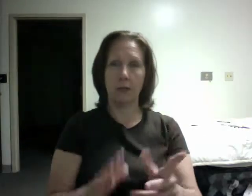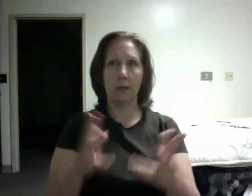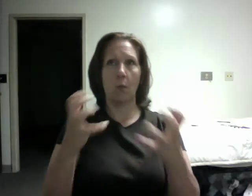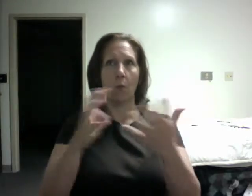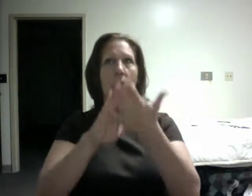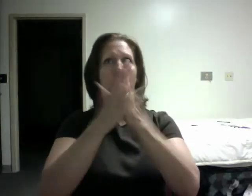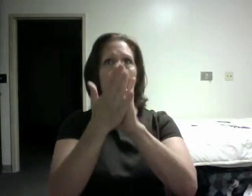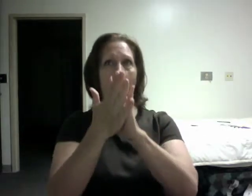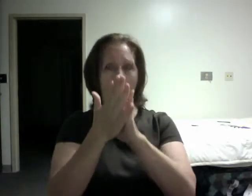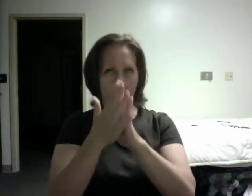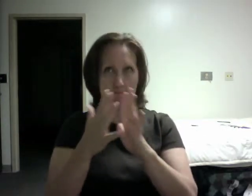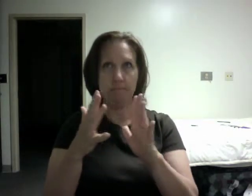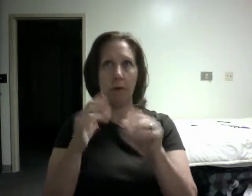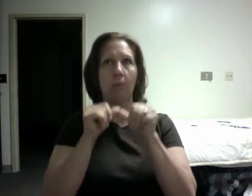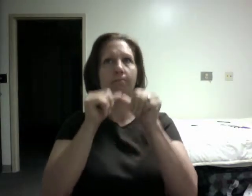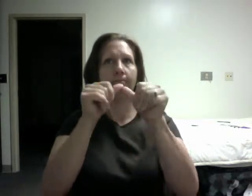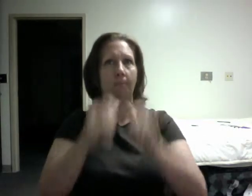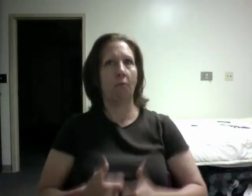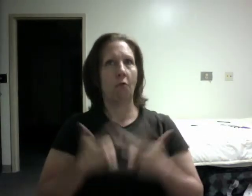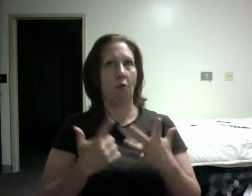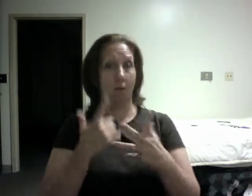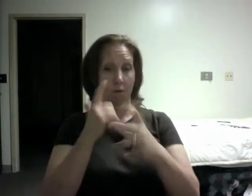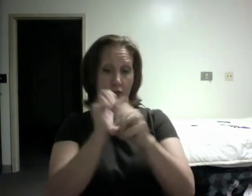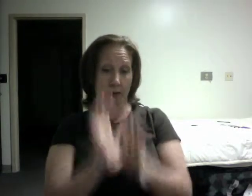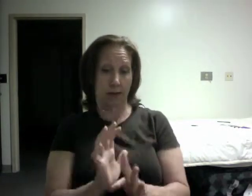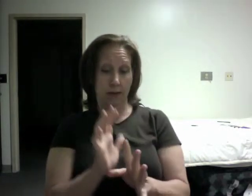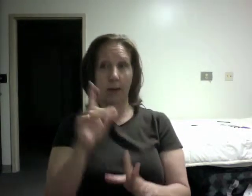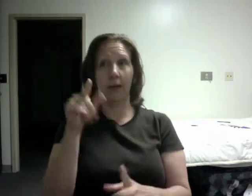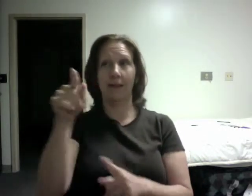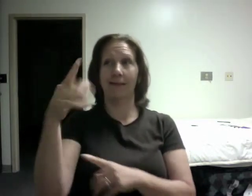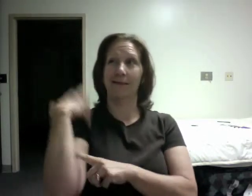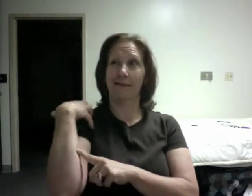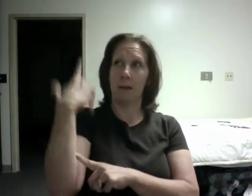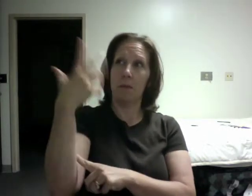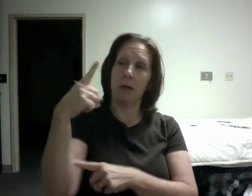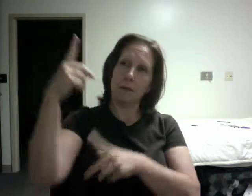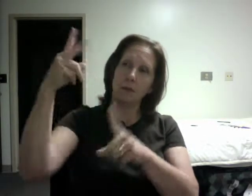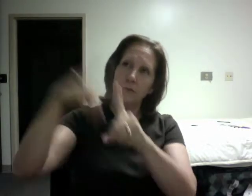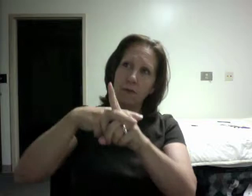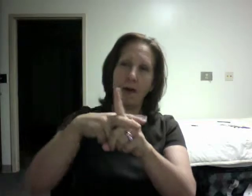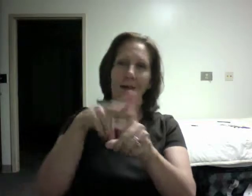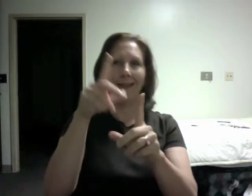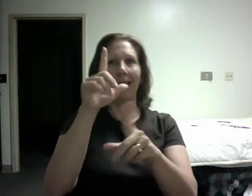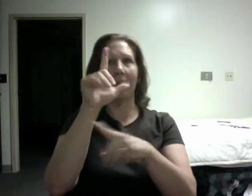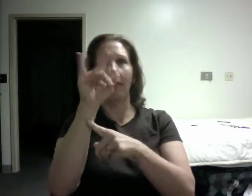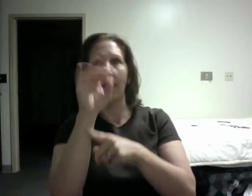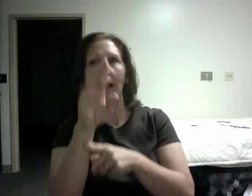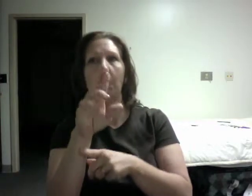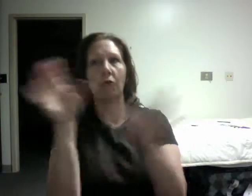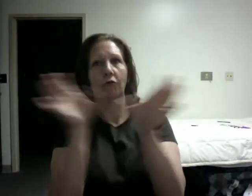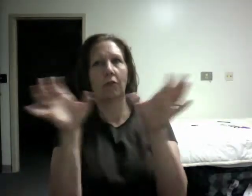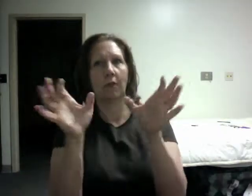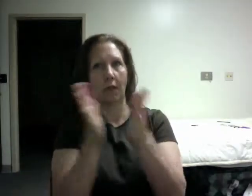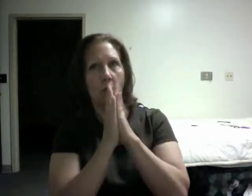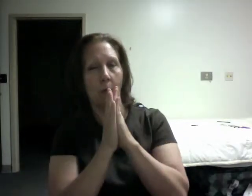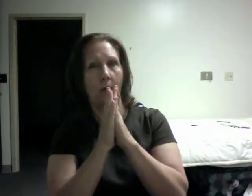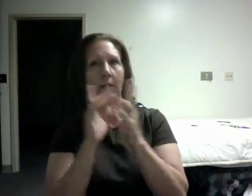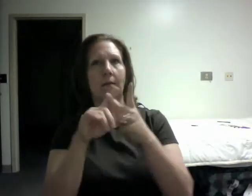U.S. employer may need to submit a labor certification request with the Department of Labor's Employment and Training